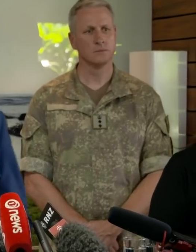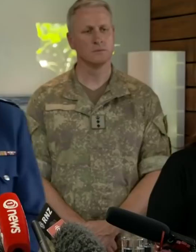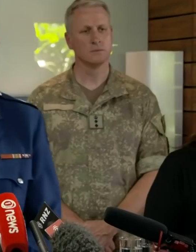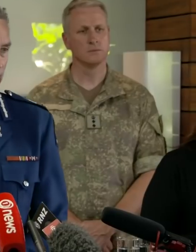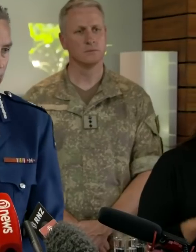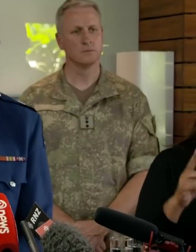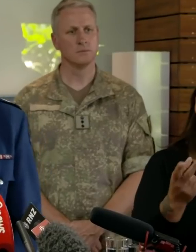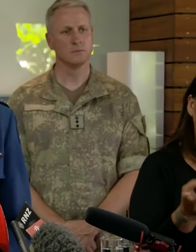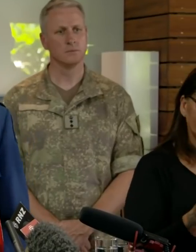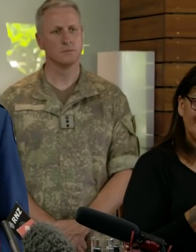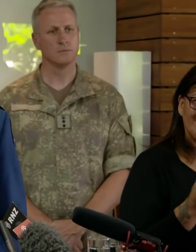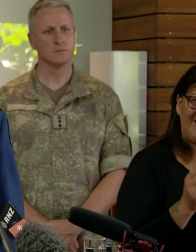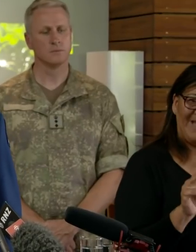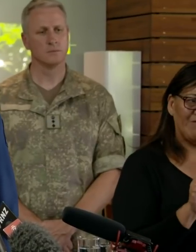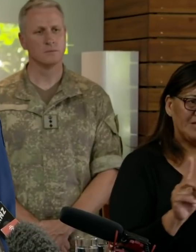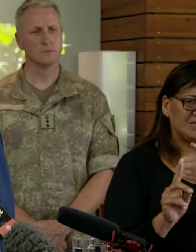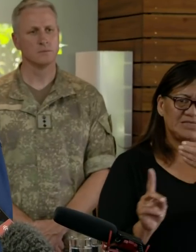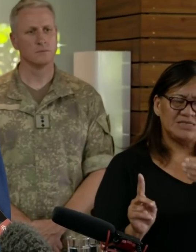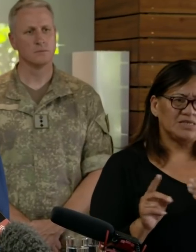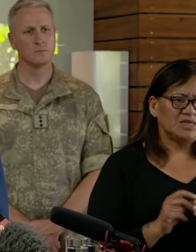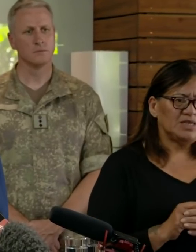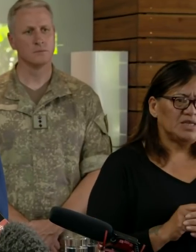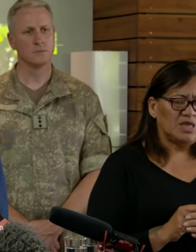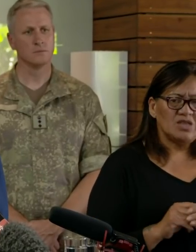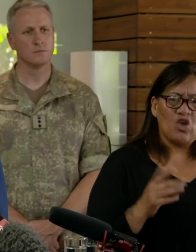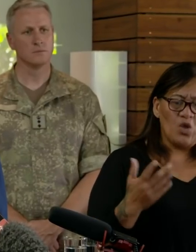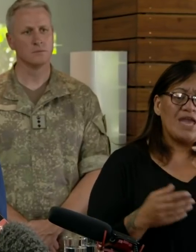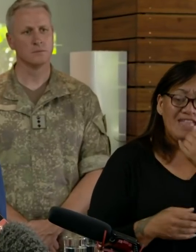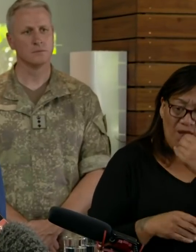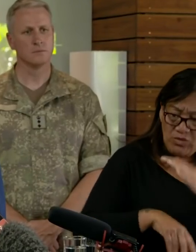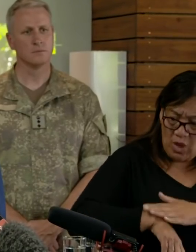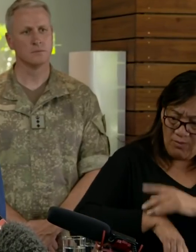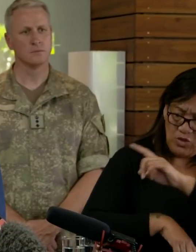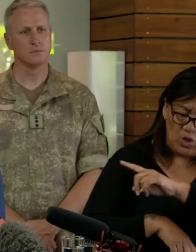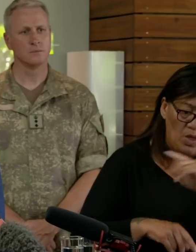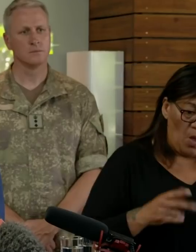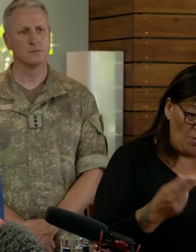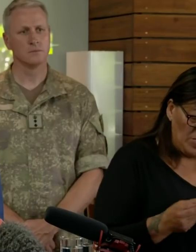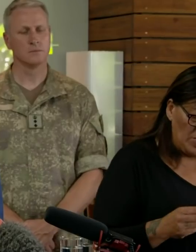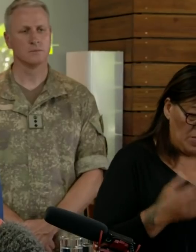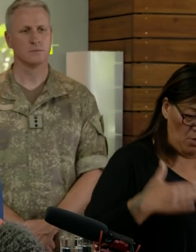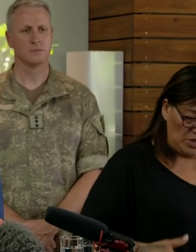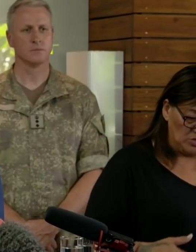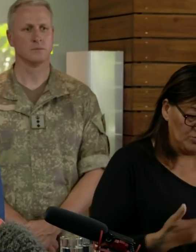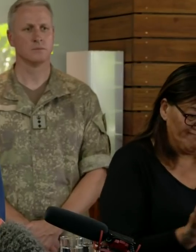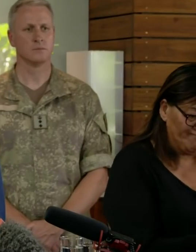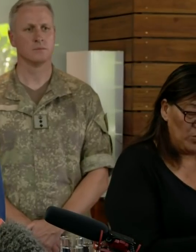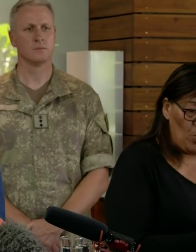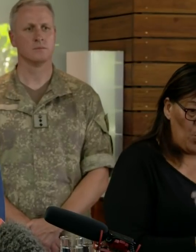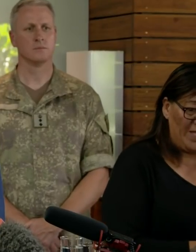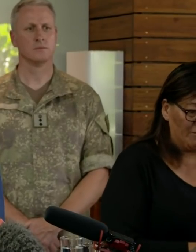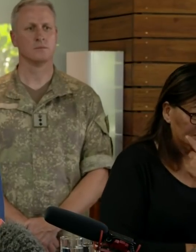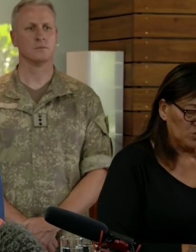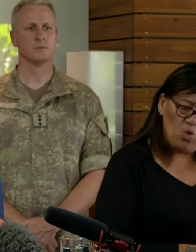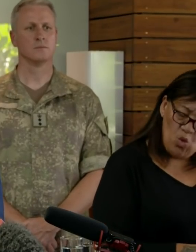recovering of evidence. So I think we're asking, were you able to have enough time with those bodies to get all the evidence you required, or were the